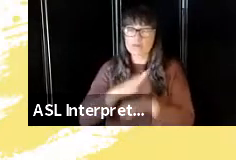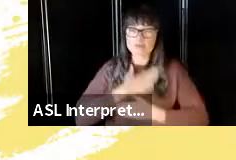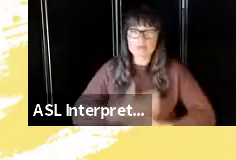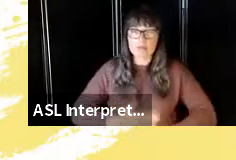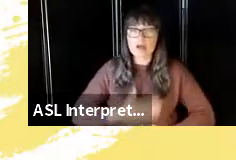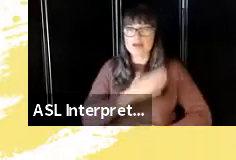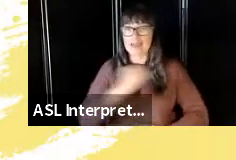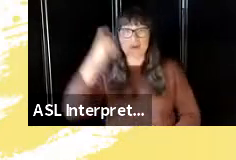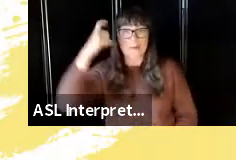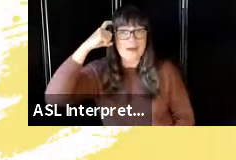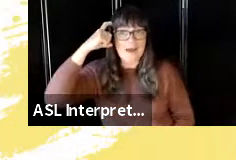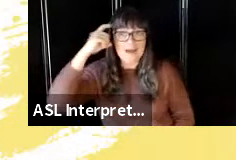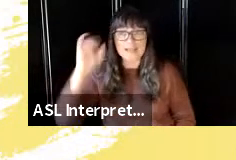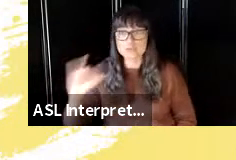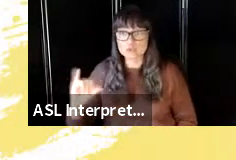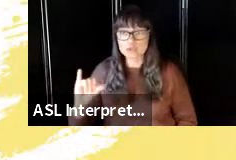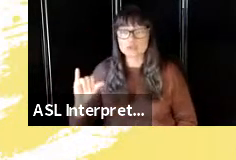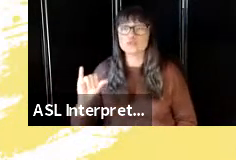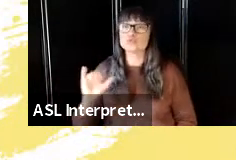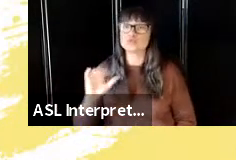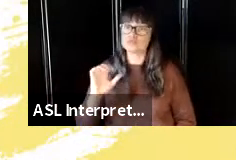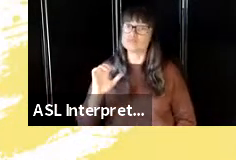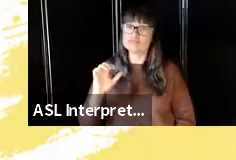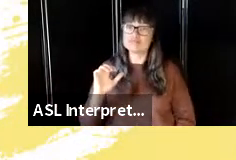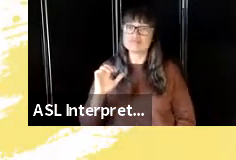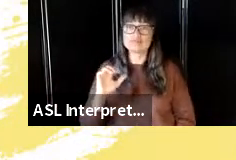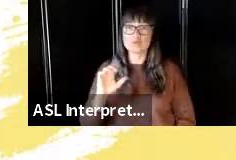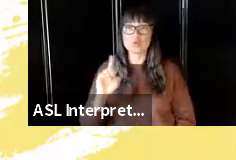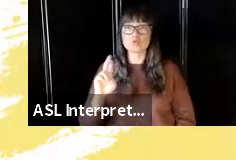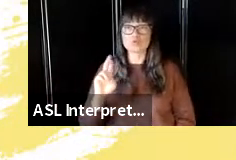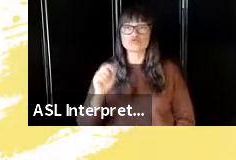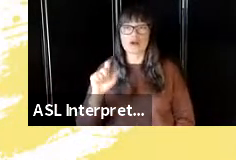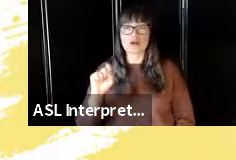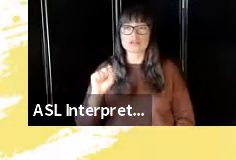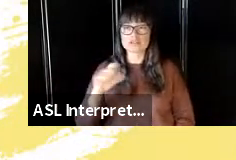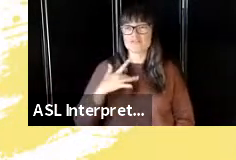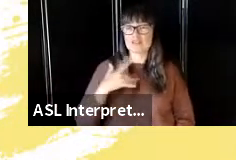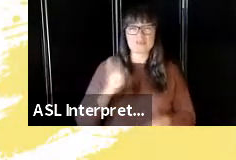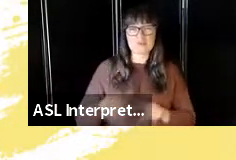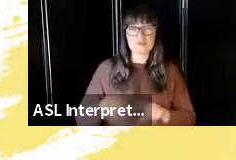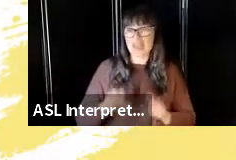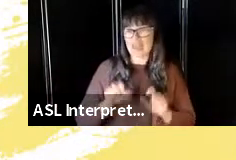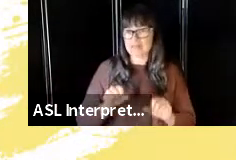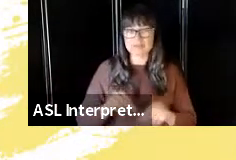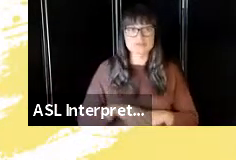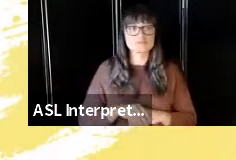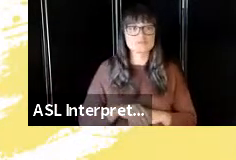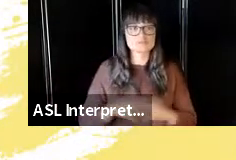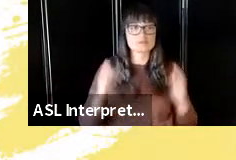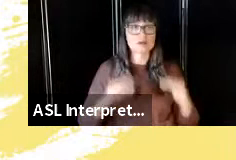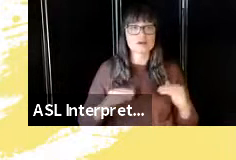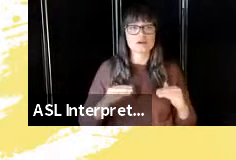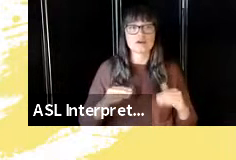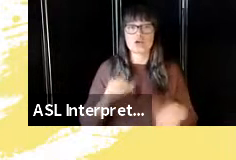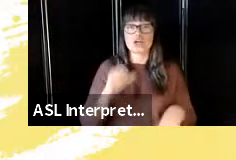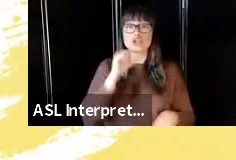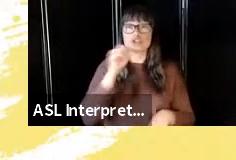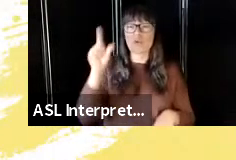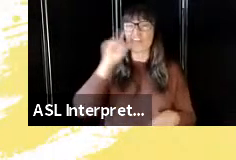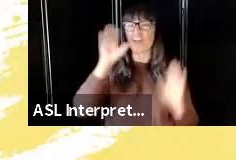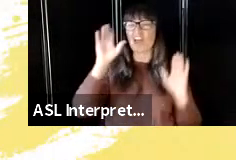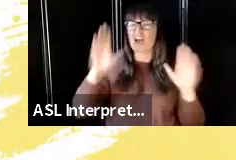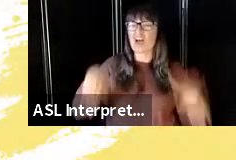your mind, and it makes, doing drugs makes you feel like things aren't possible. So don't do drugs. Pretend there is not an issue.